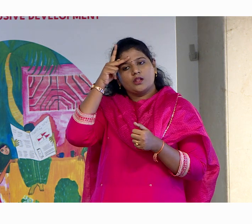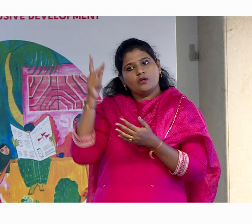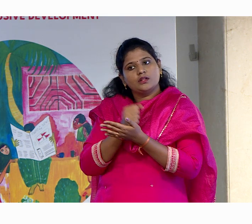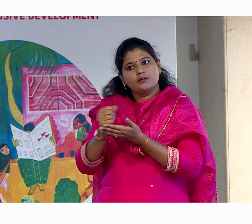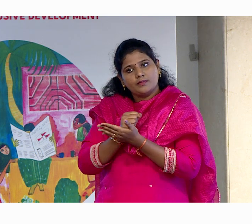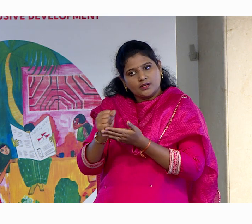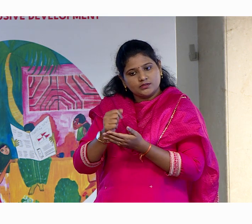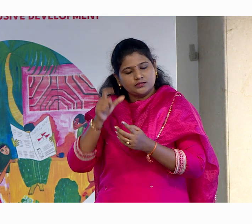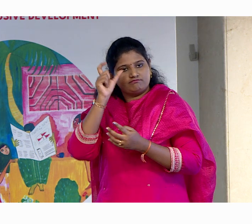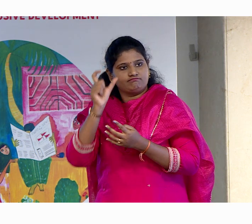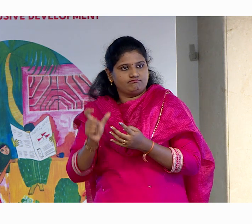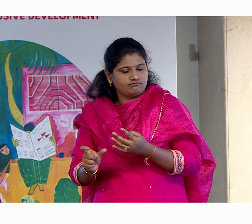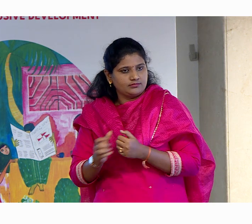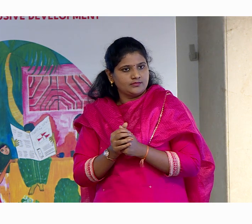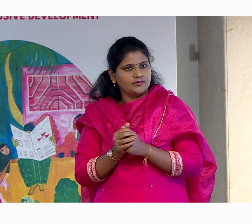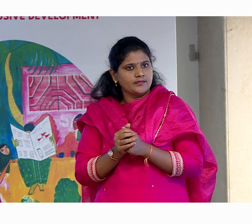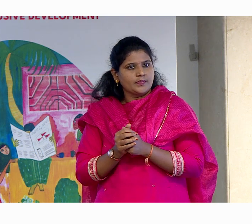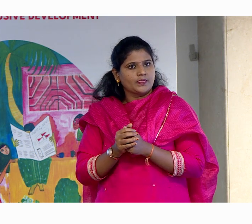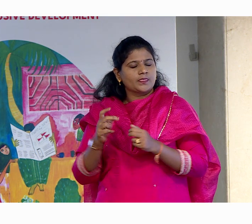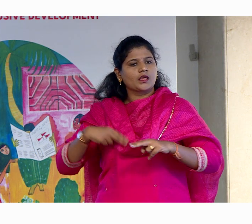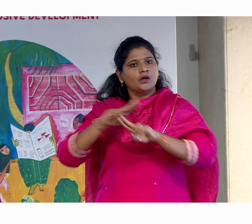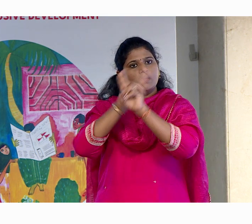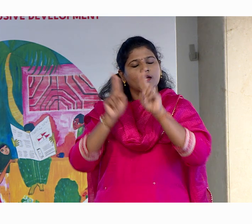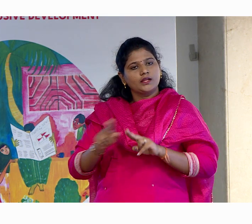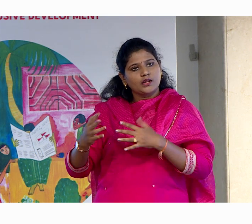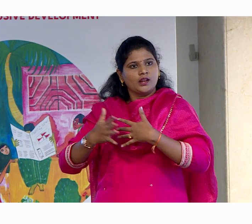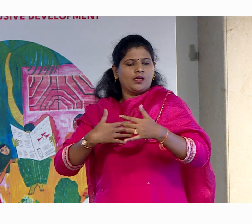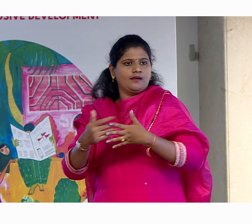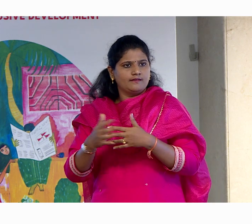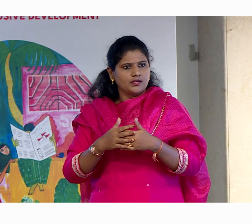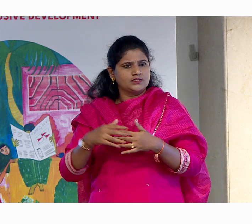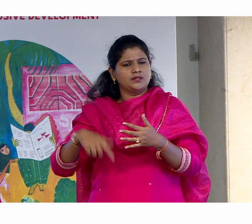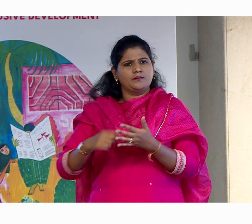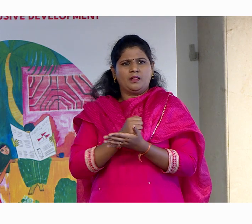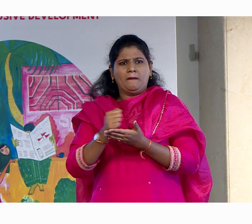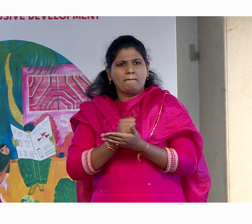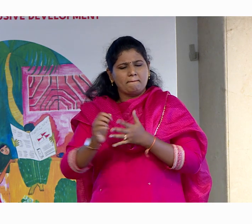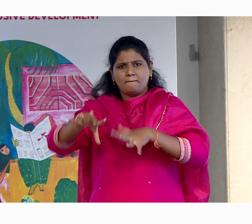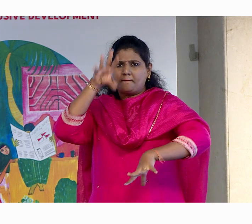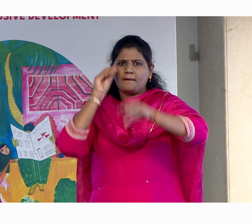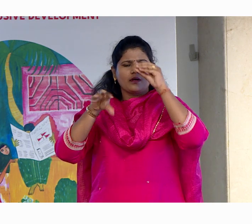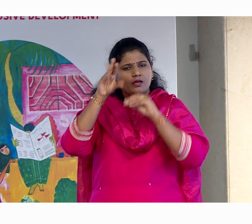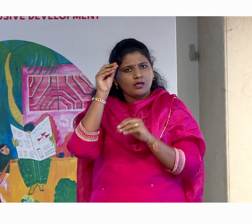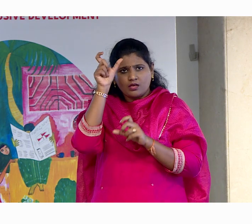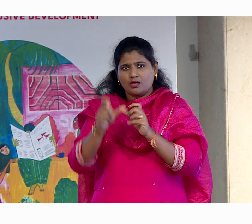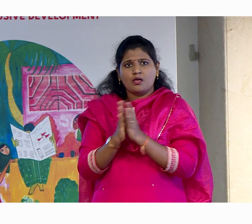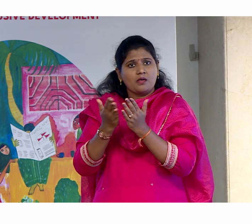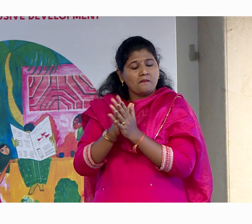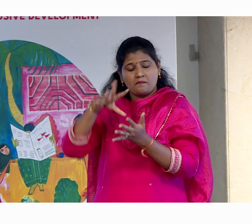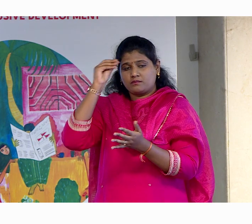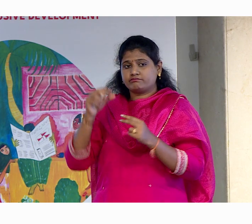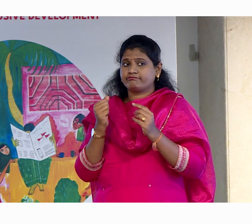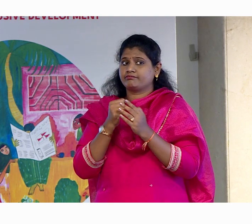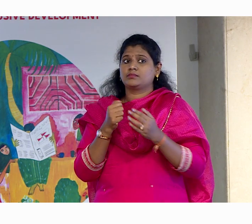in context. It's much more flexible and malleable and practical and contextual than any